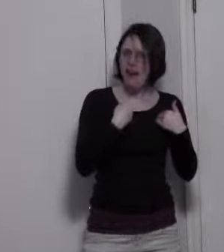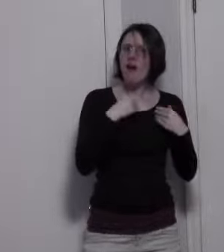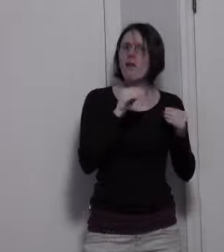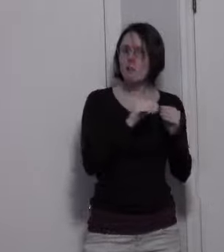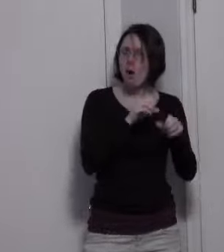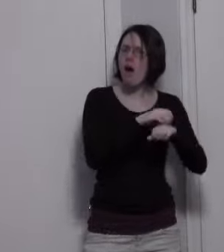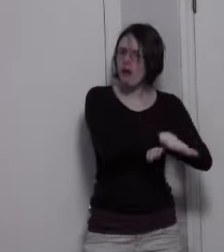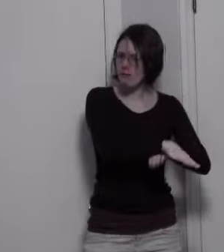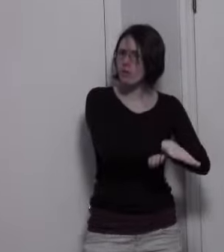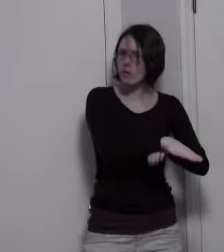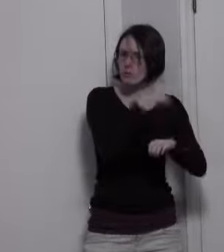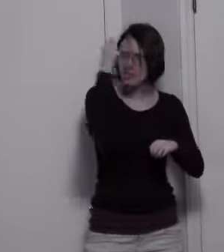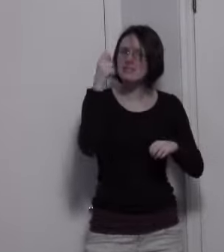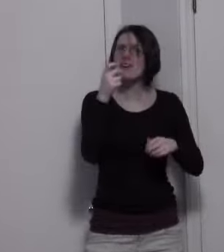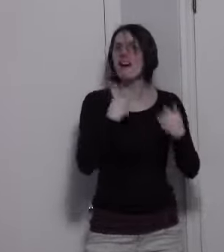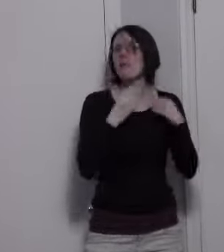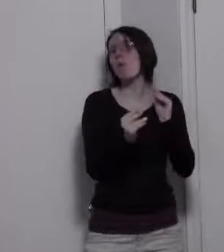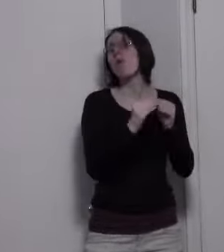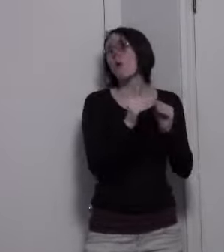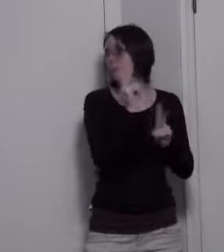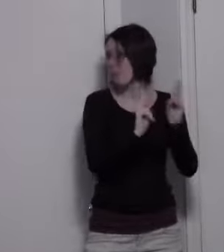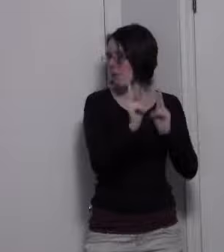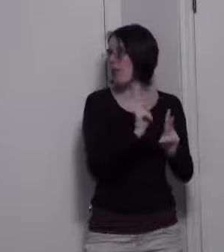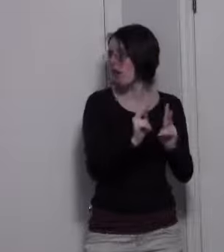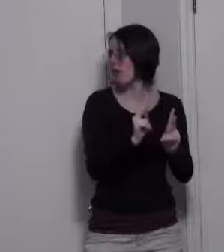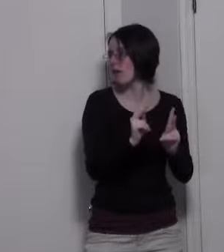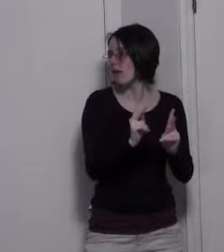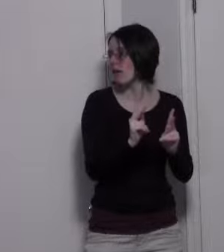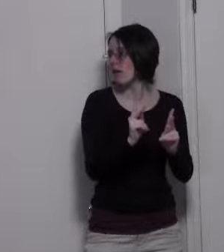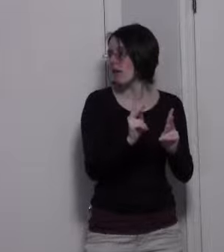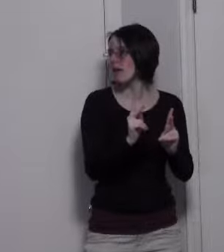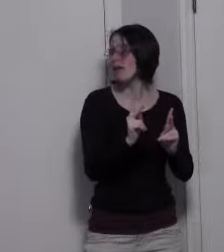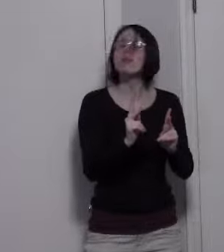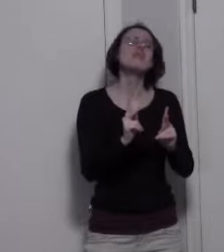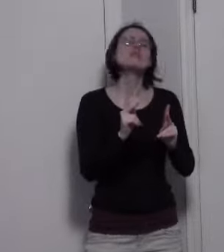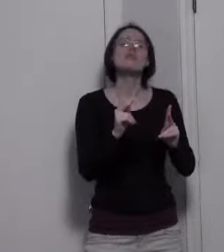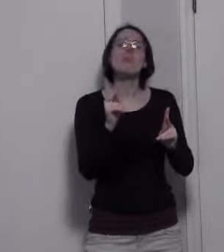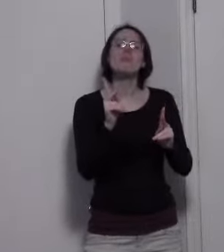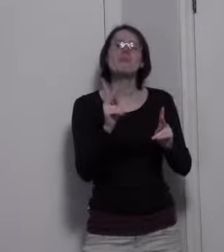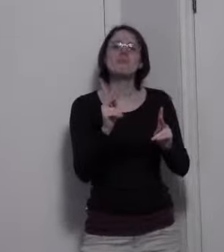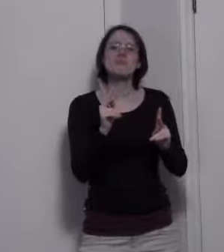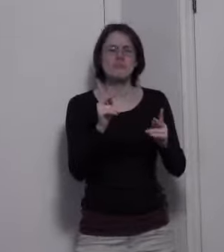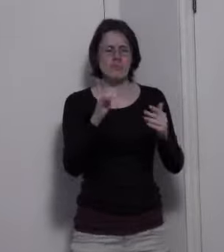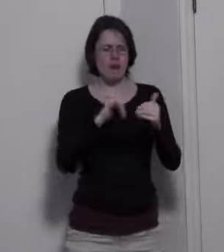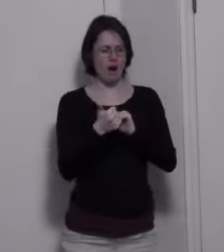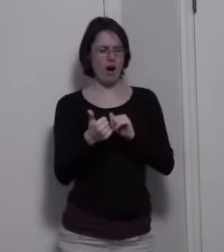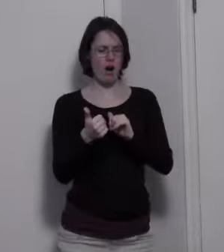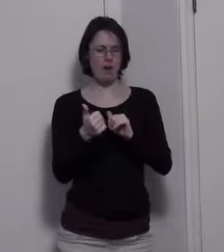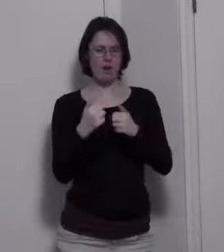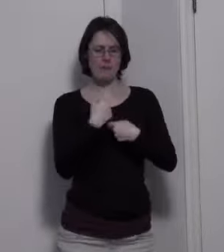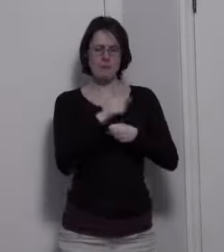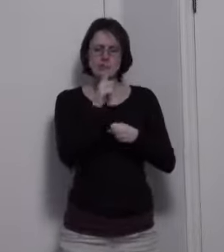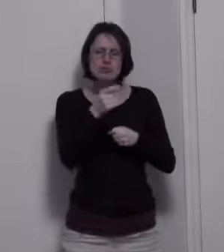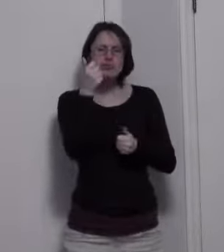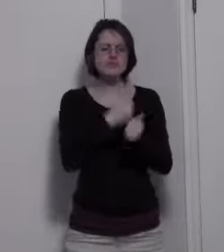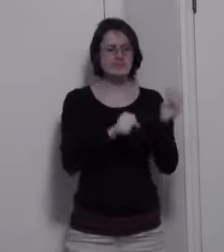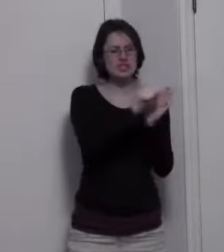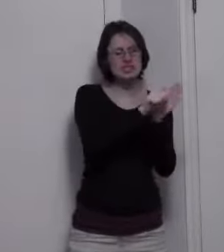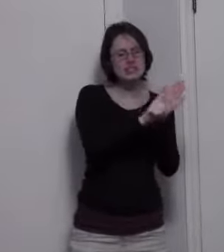election because the state has more people. The question becomes, how do we make sure each state has the right amount of influence on